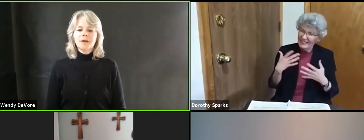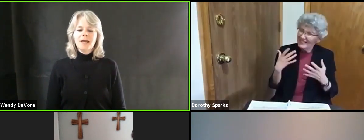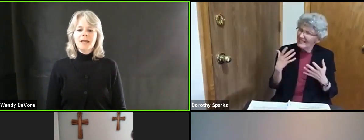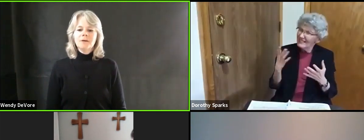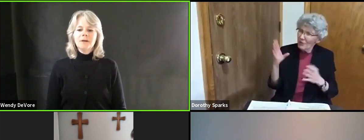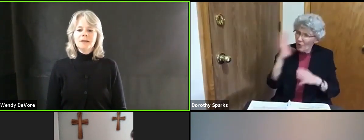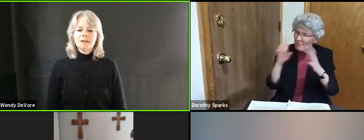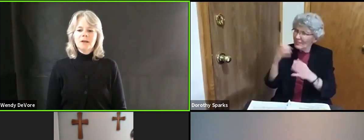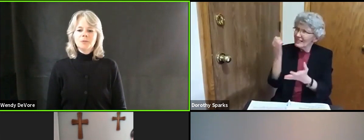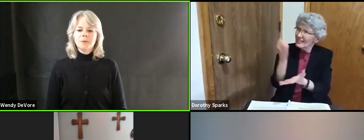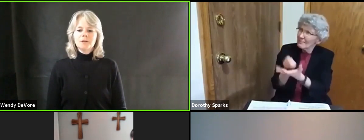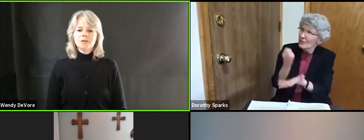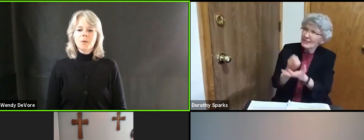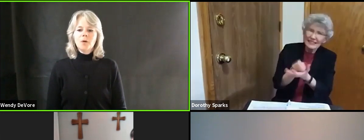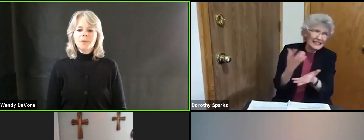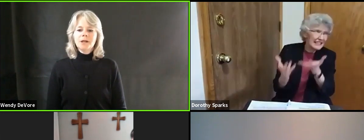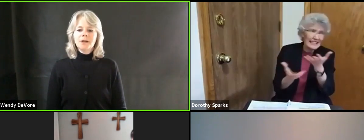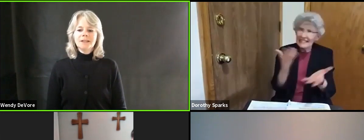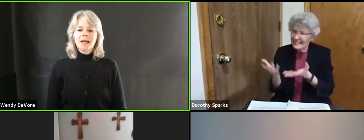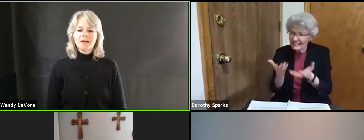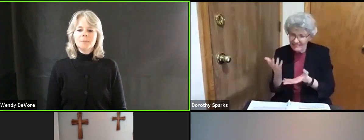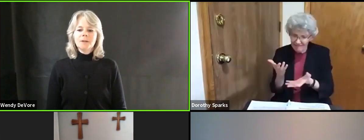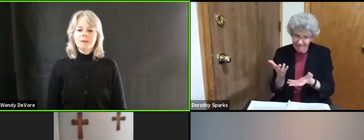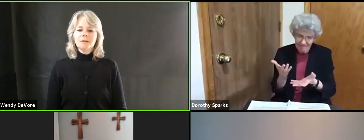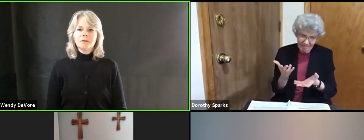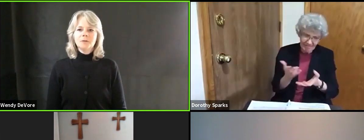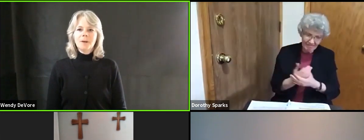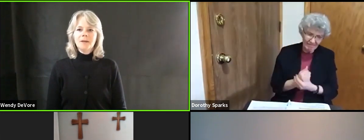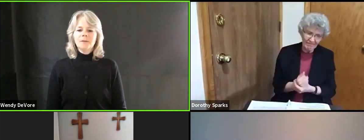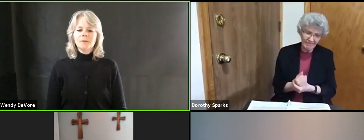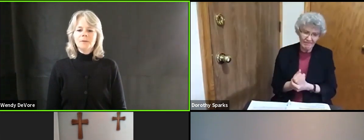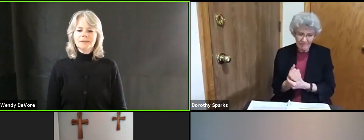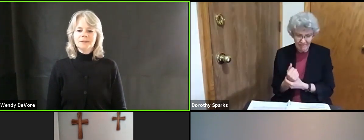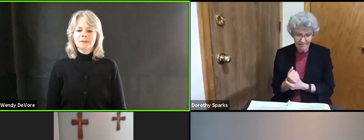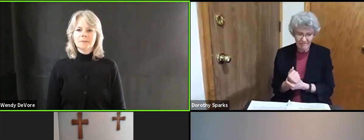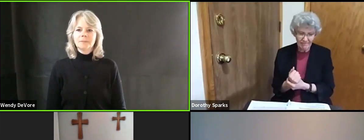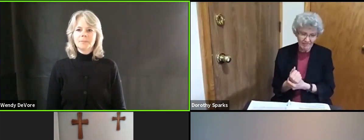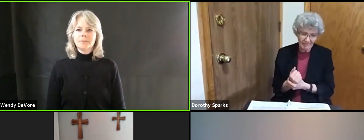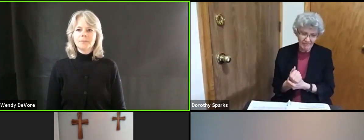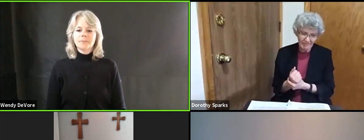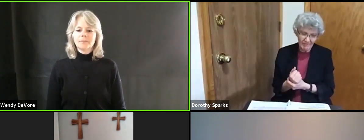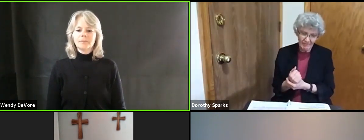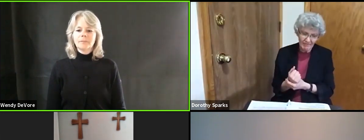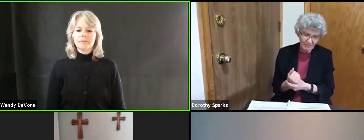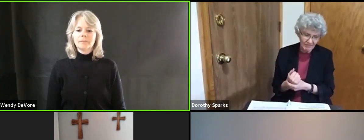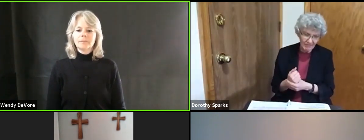Those who are angry and desperate to open our economy despite the risk.